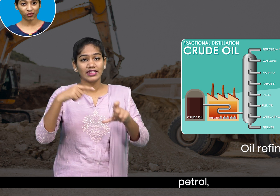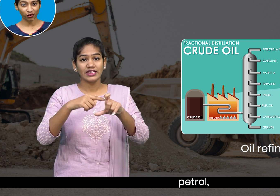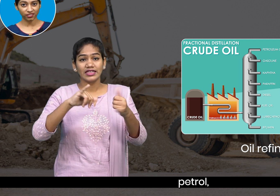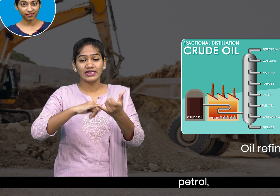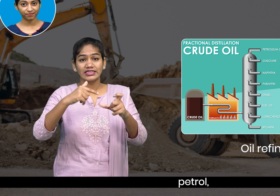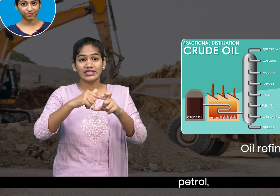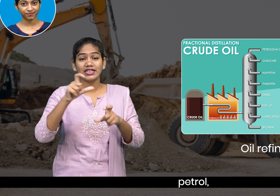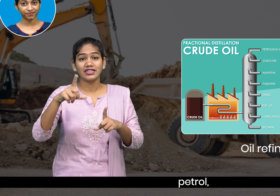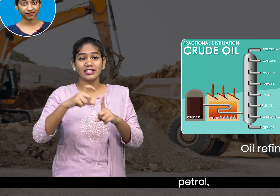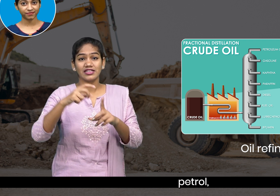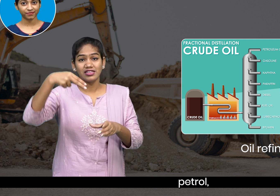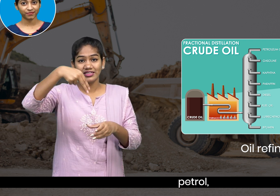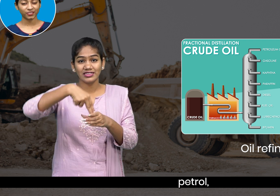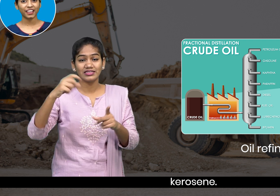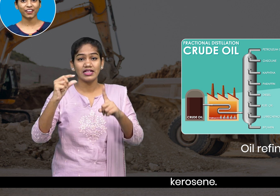petrol,